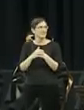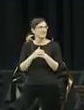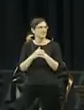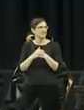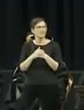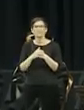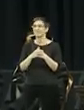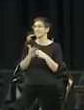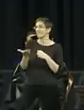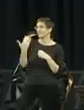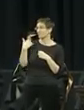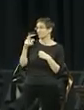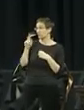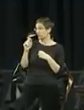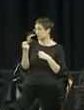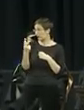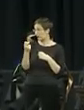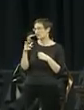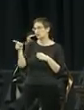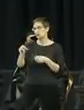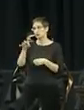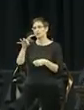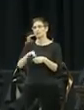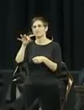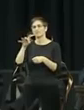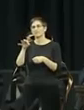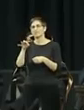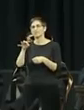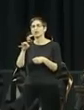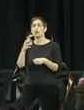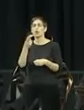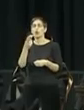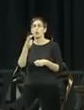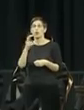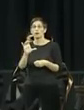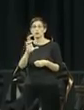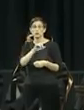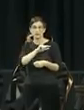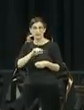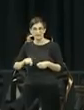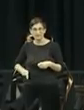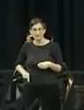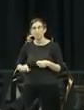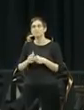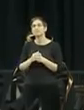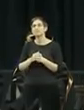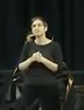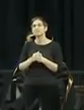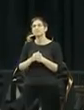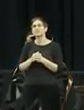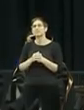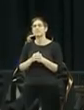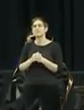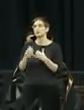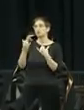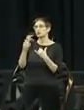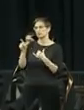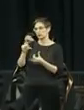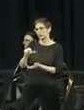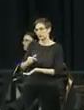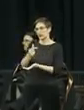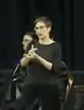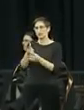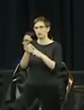In 2012, Lily was elected as Iowa's homecoming queen. Today, Lily graduates from